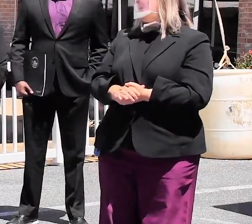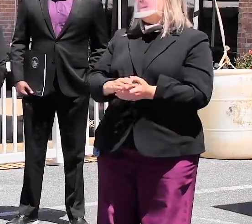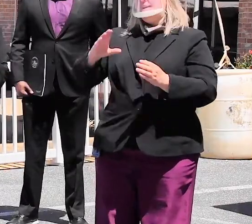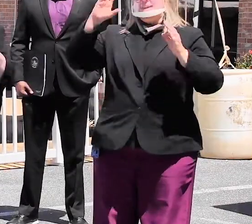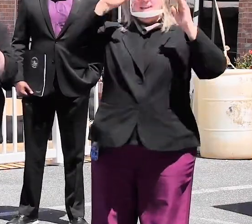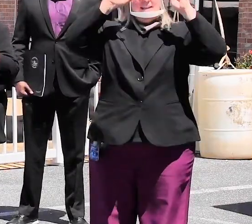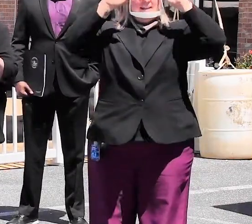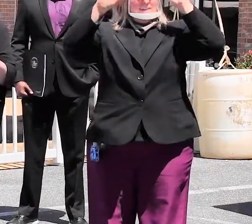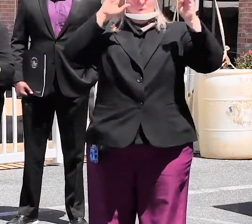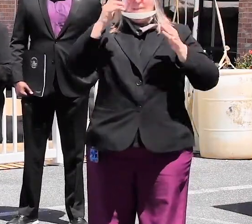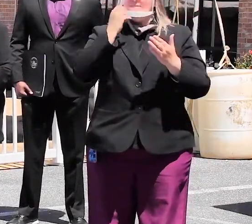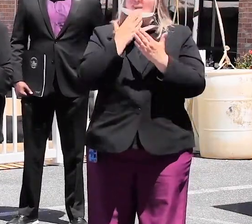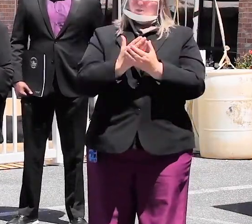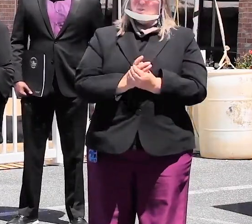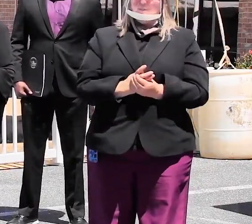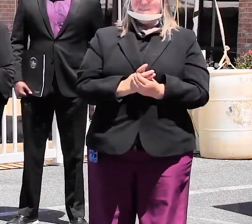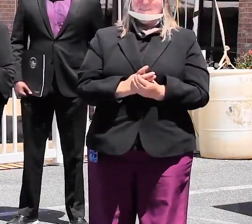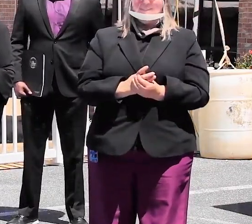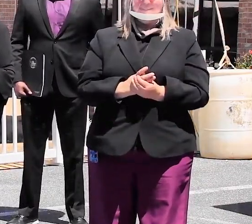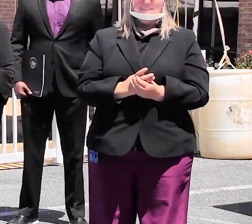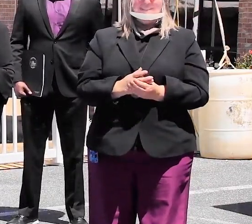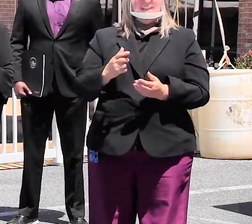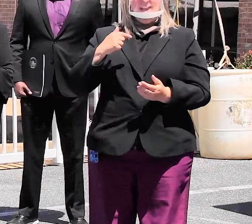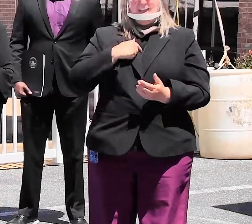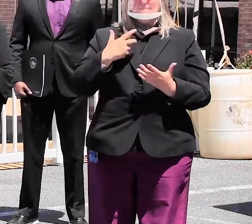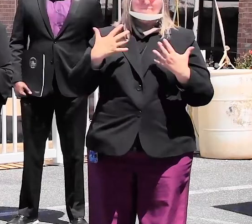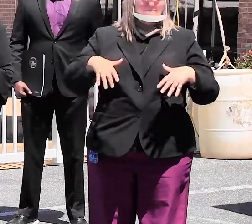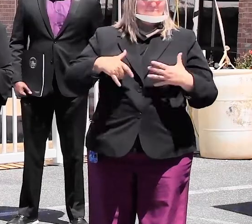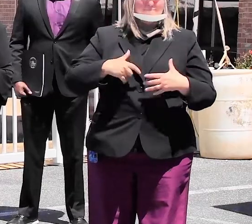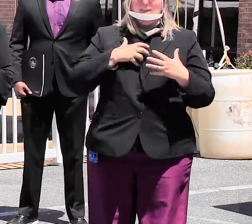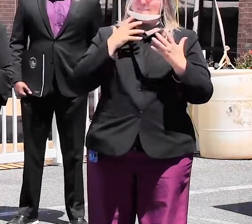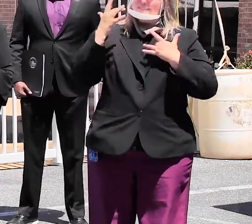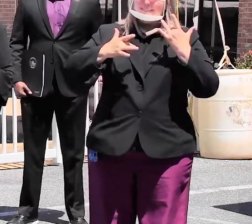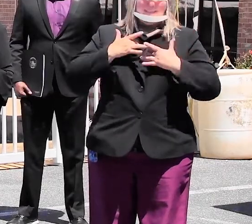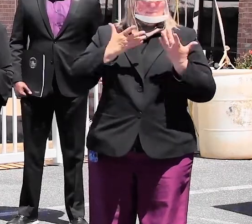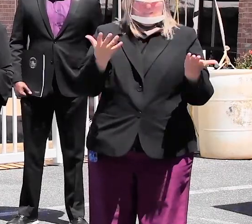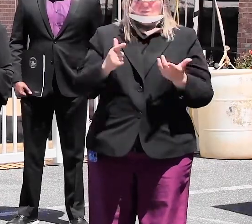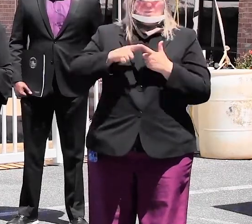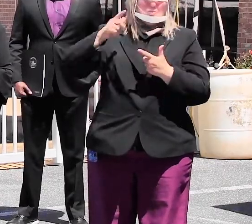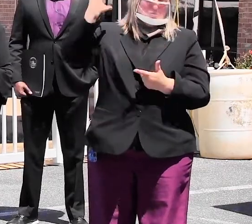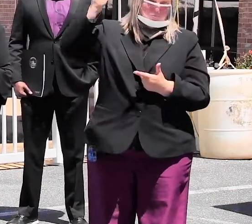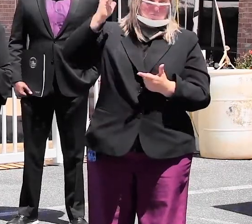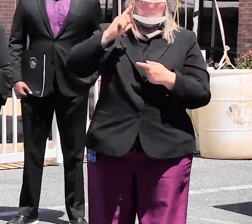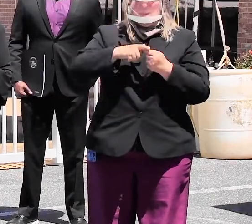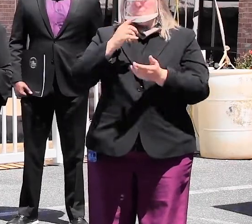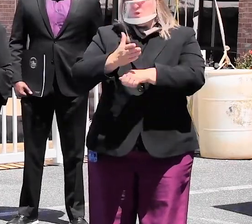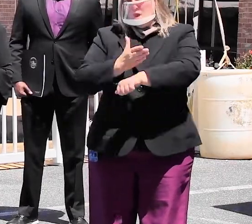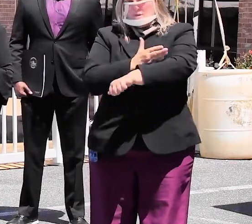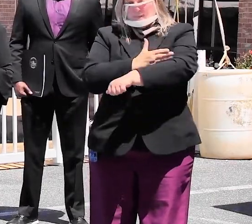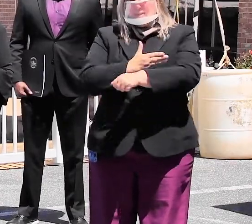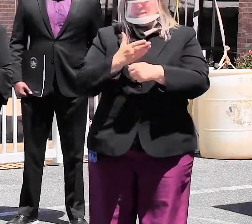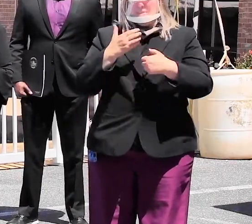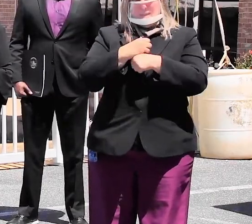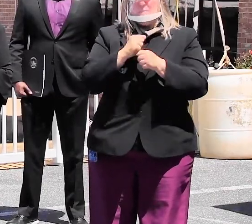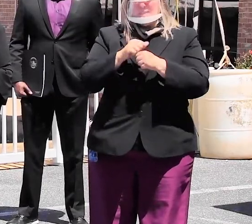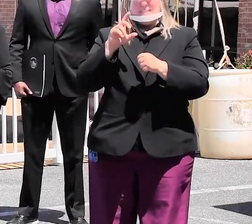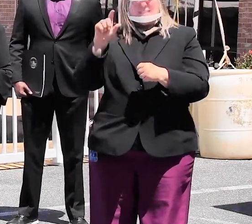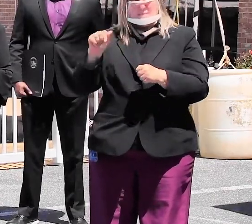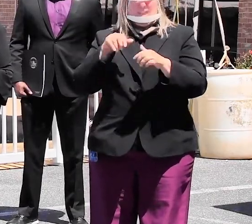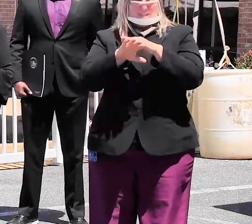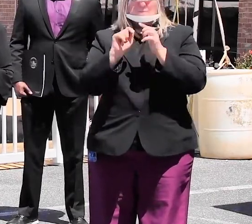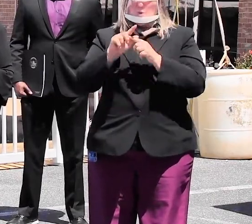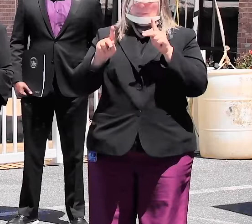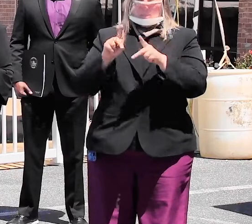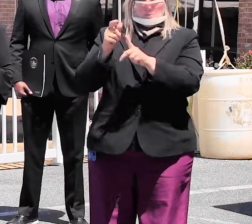Hello, and thank you. I am so excited to be here to talk about progress made with disability access for people with